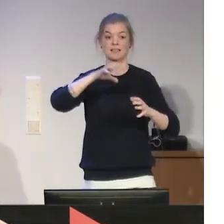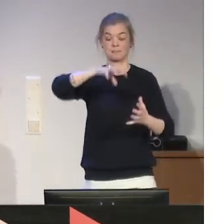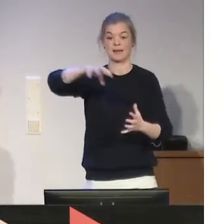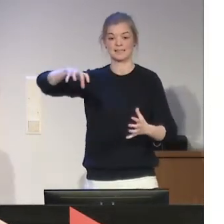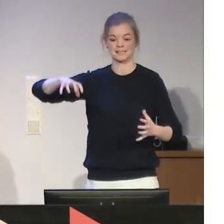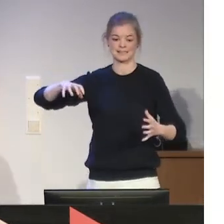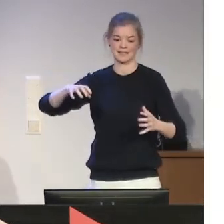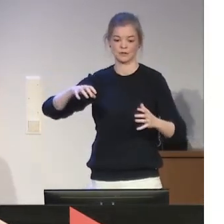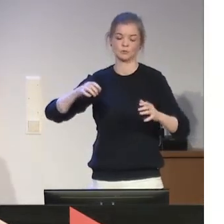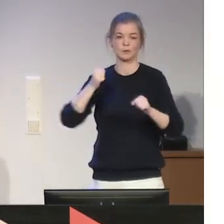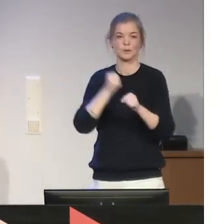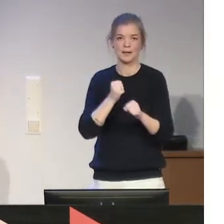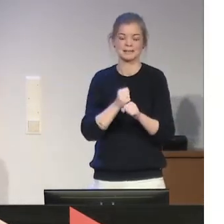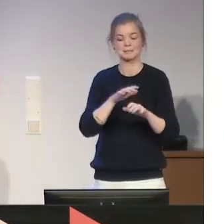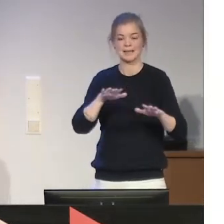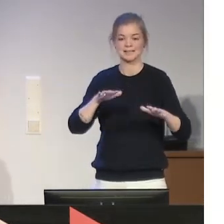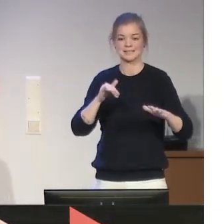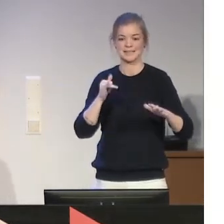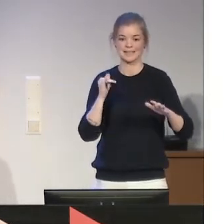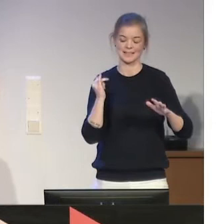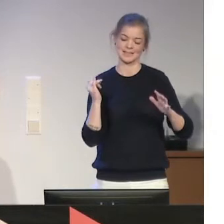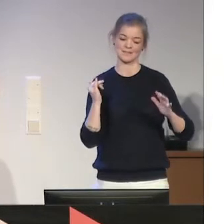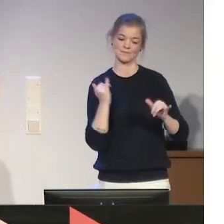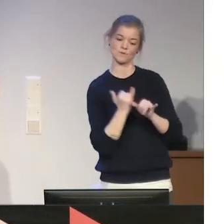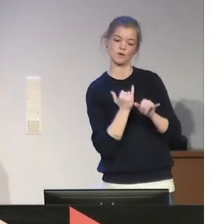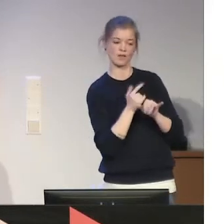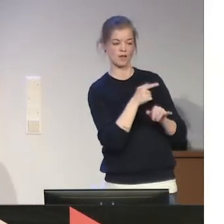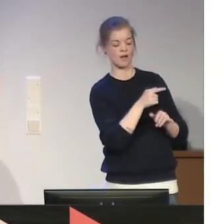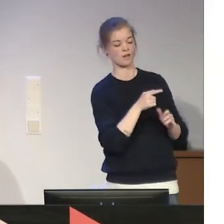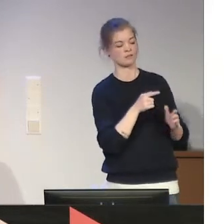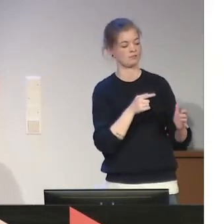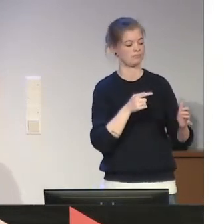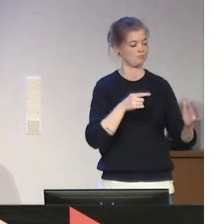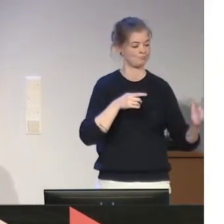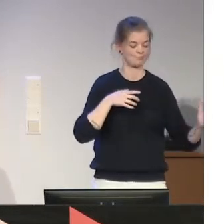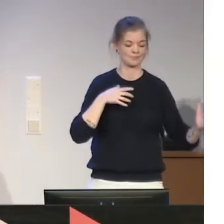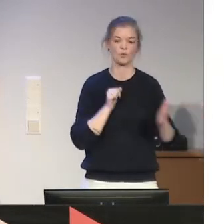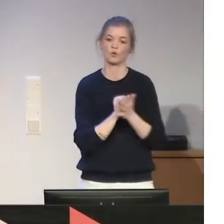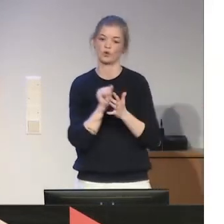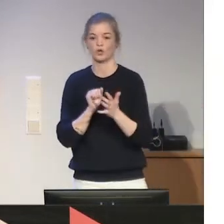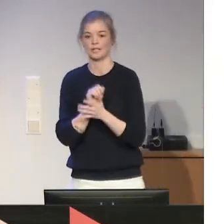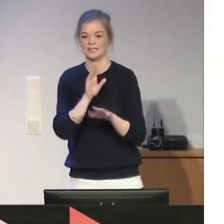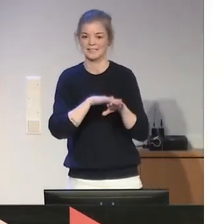his back towards me. So everything that he's using in the space, everything that he's doing, how he